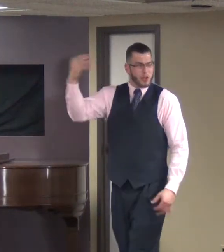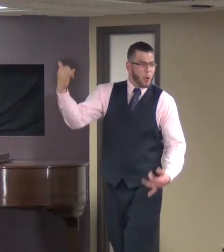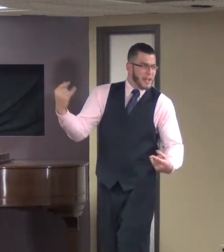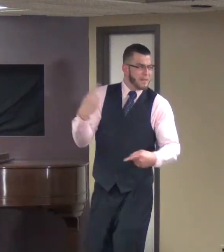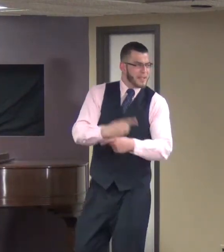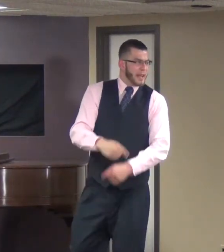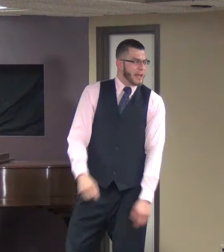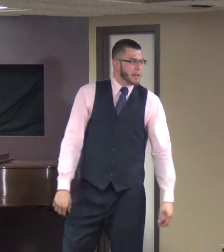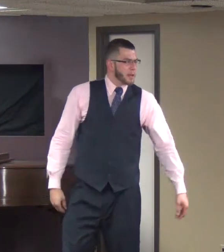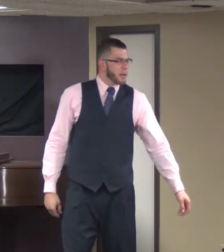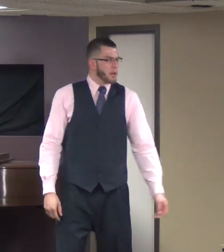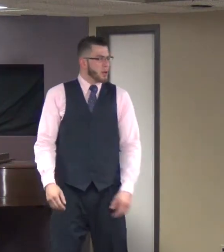Don't leave today